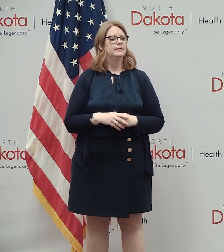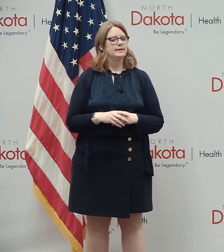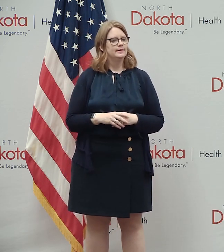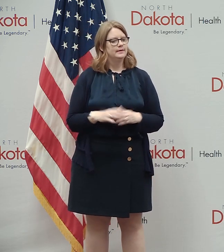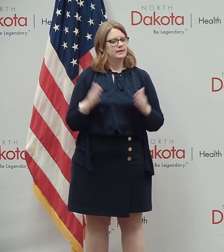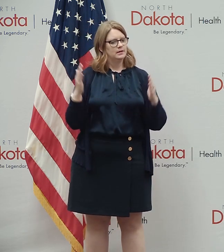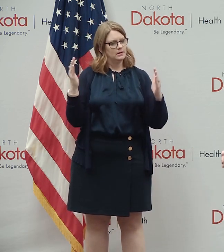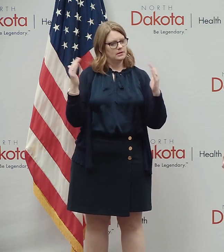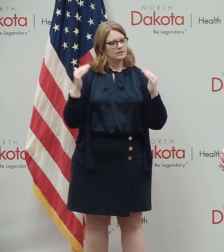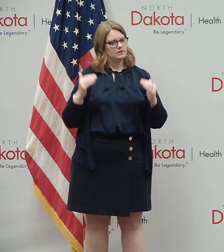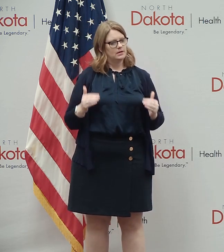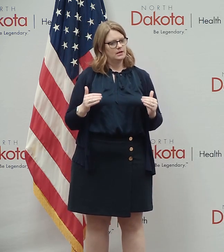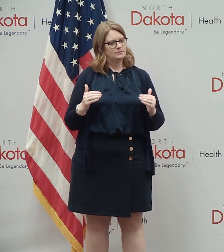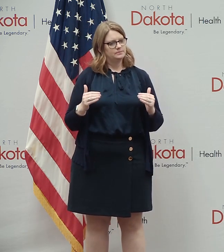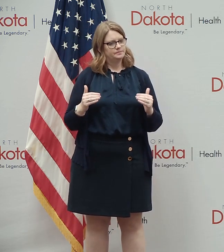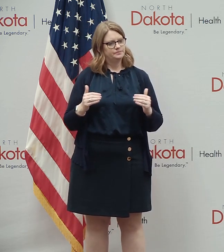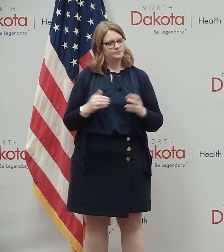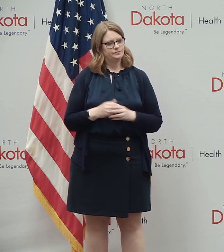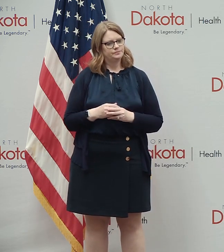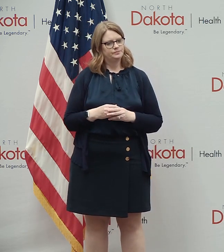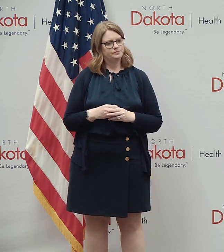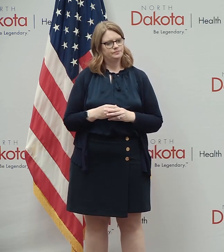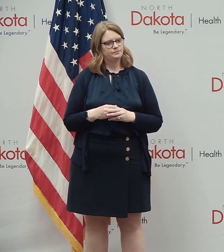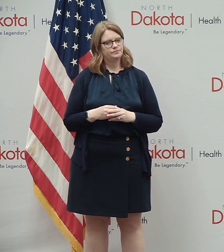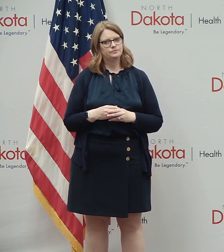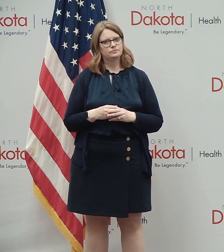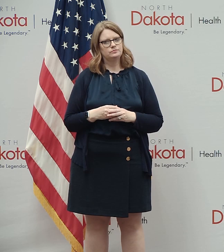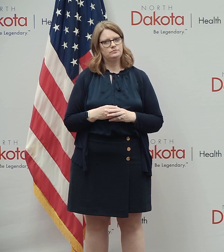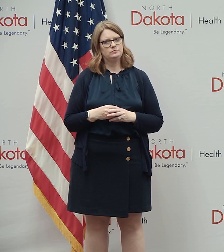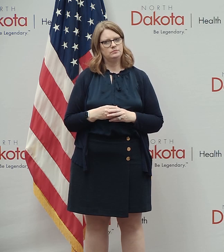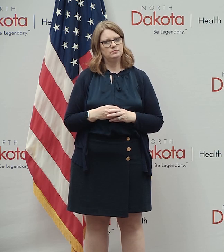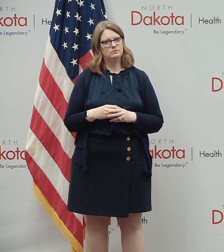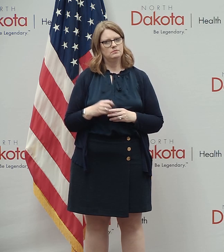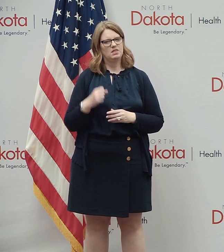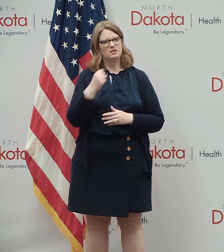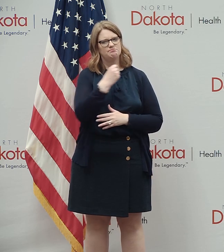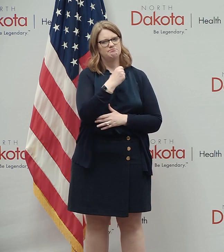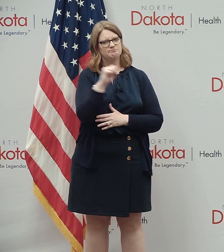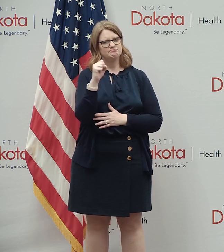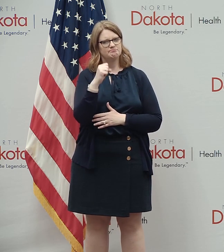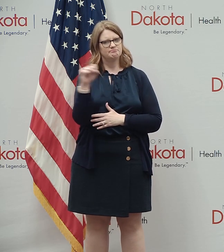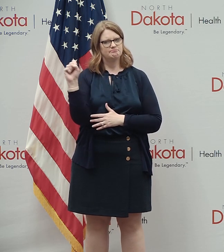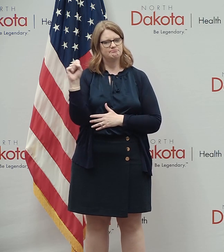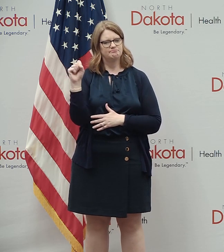Next topic has to do with the demonstrations.